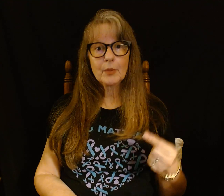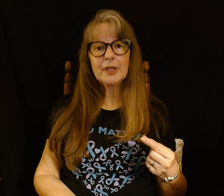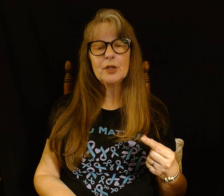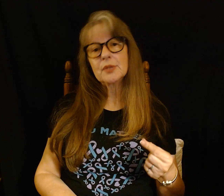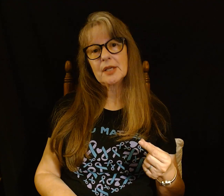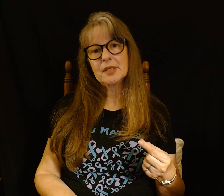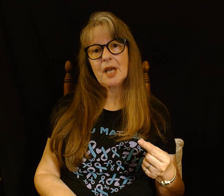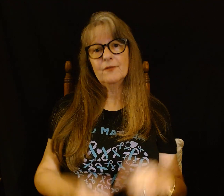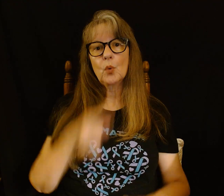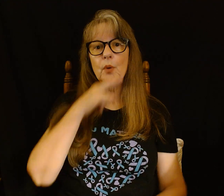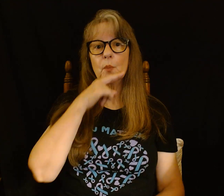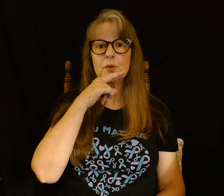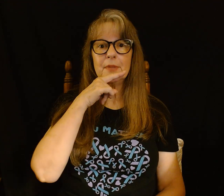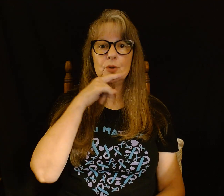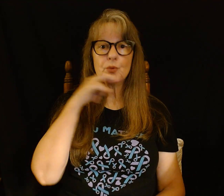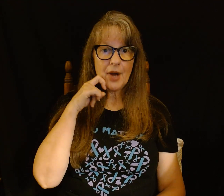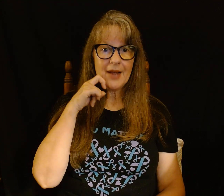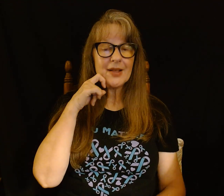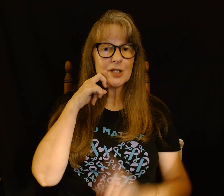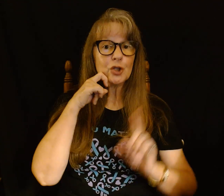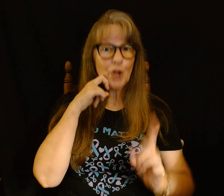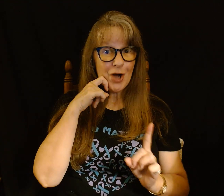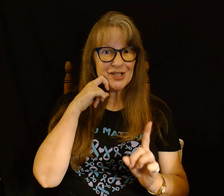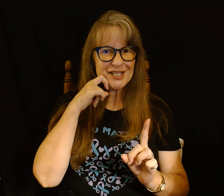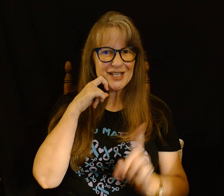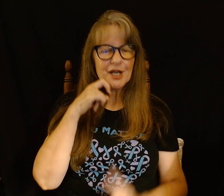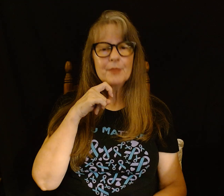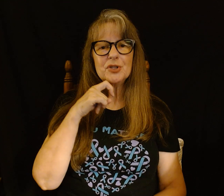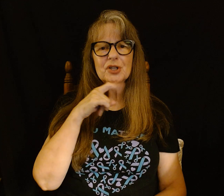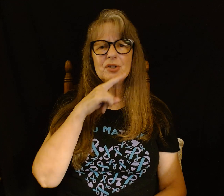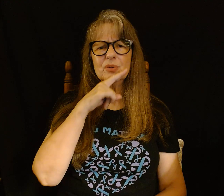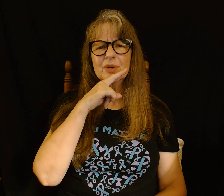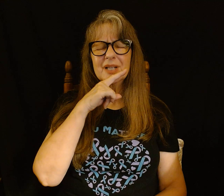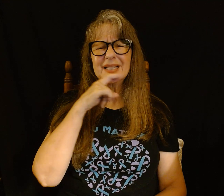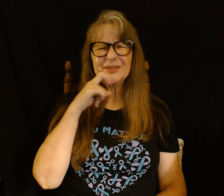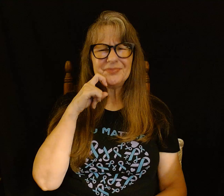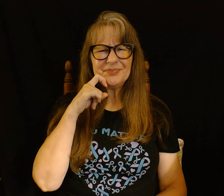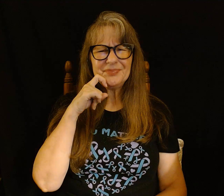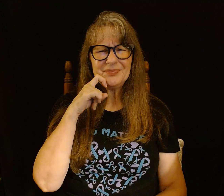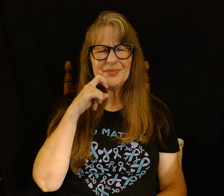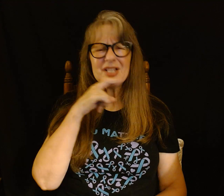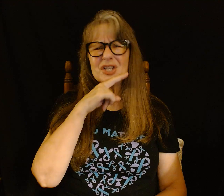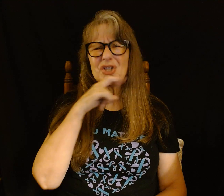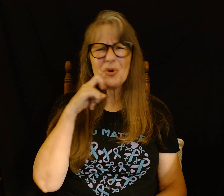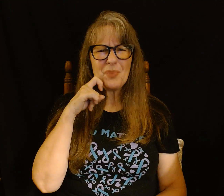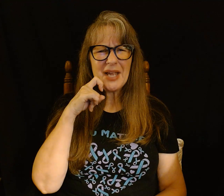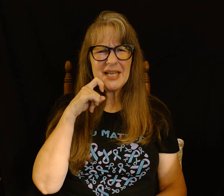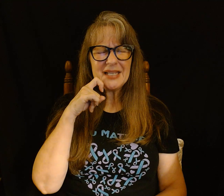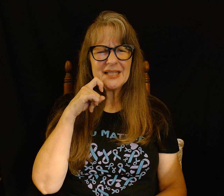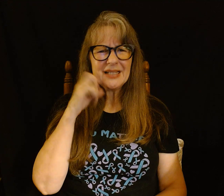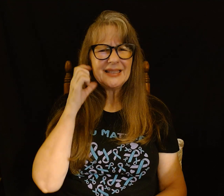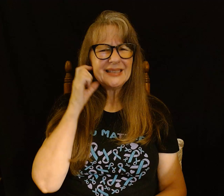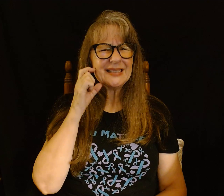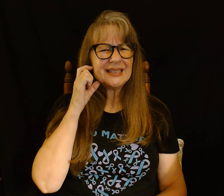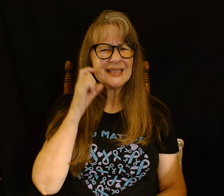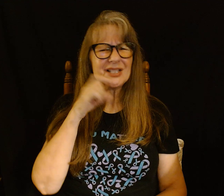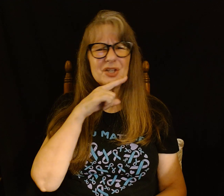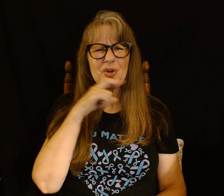use that sign for, which would be dry. That's a gloss. But you could do, it's a dull pain. It's a dull